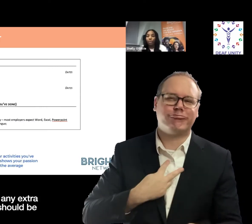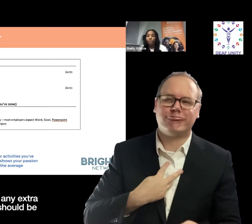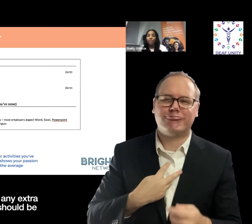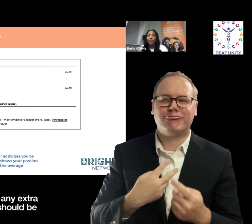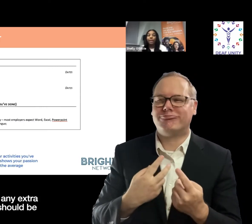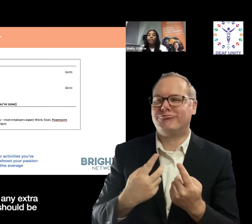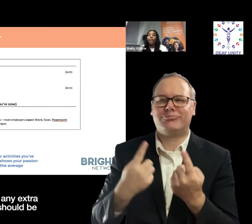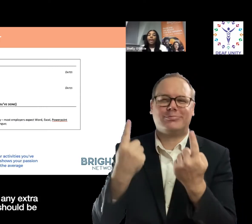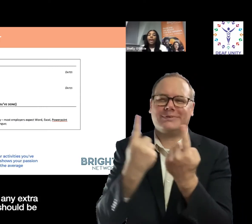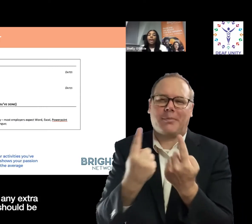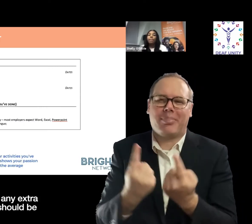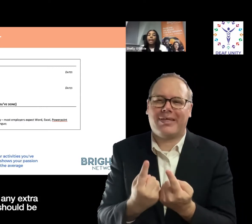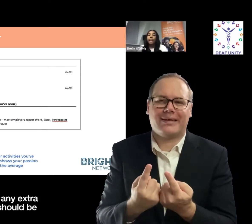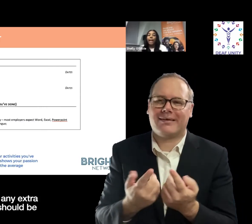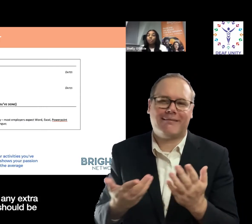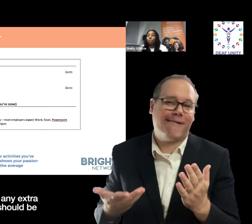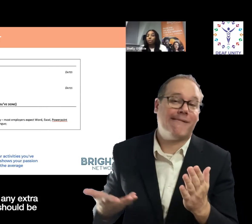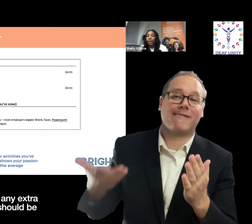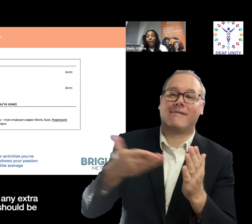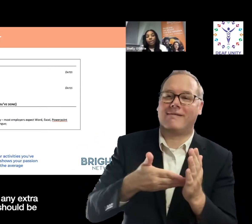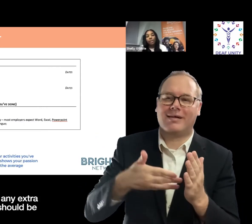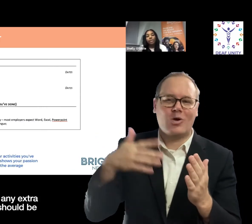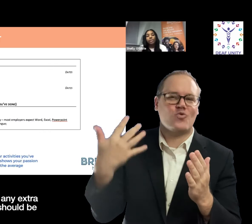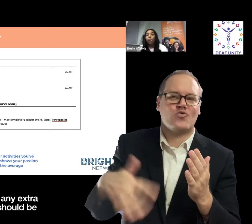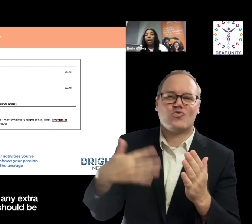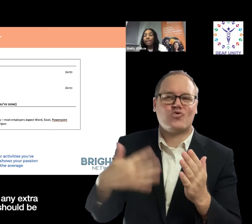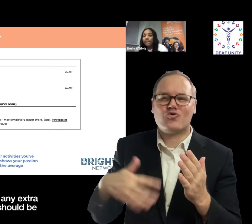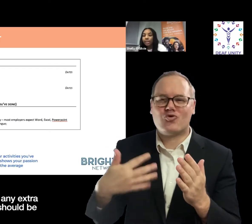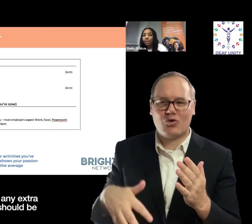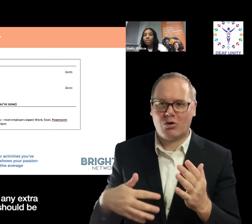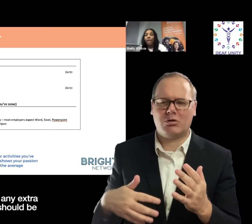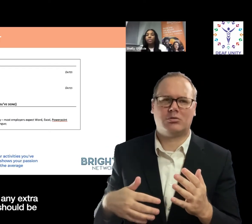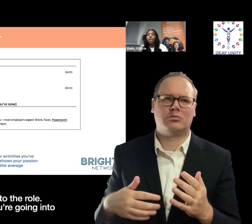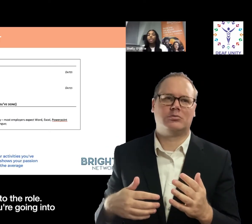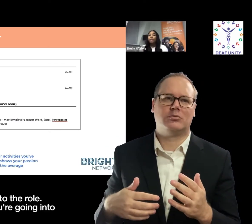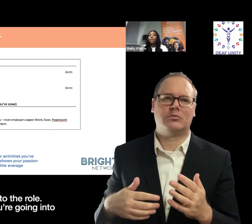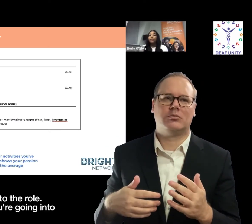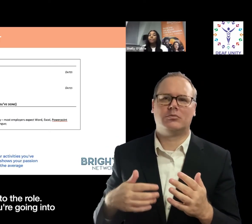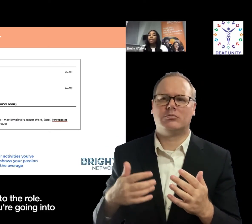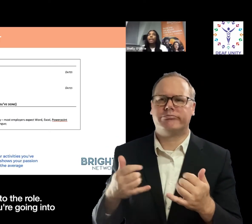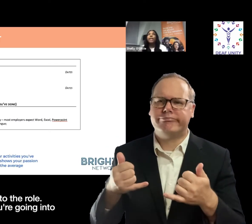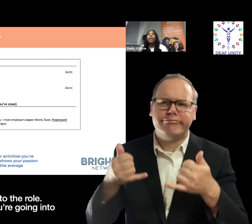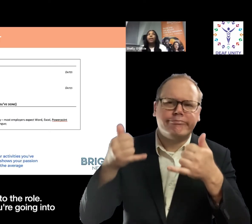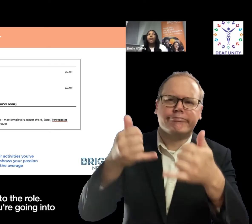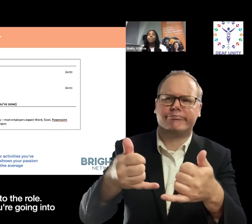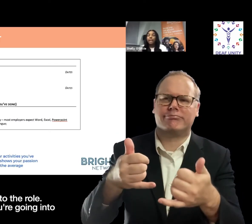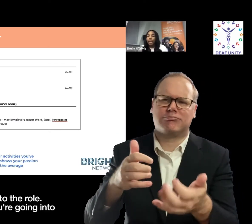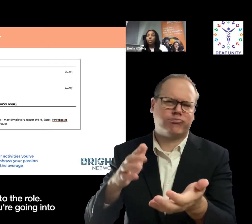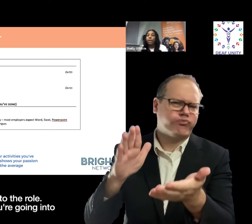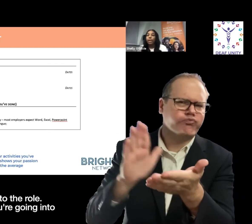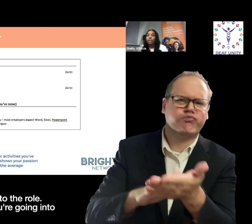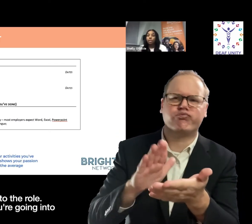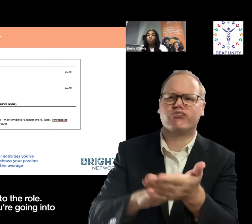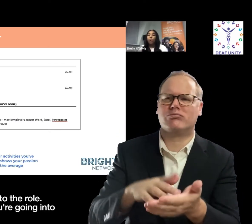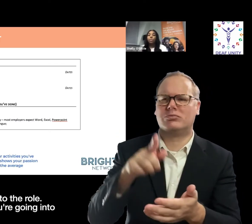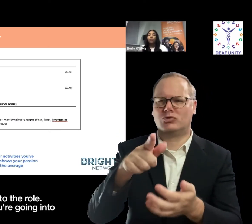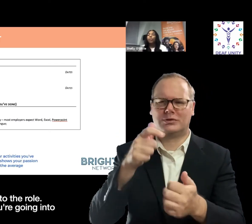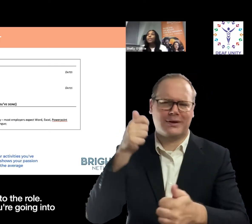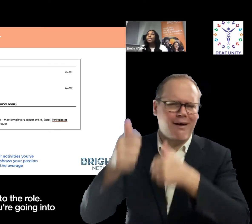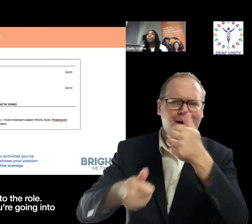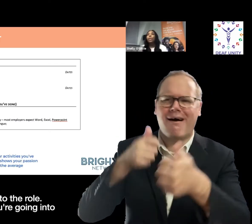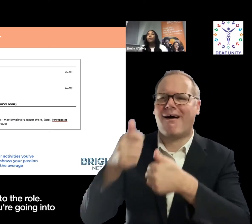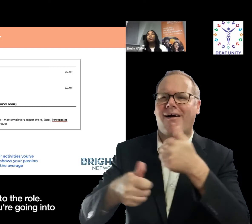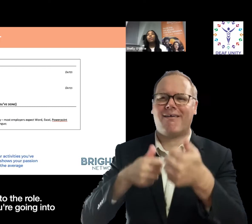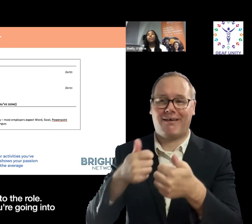work that you're doing. Any extra qualifications or IT skills, these should be things that really link quite nicely to the role. So